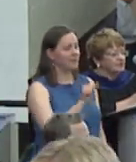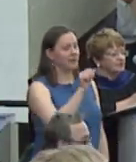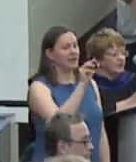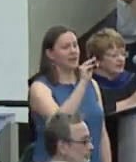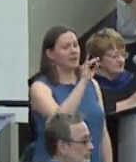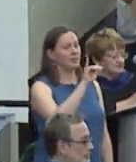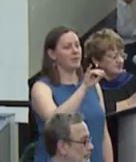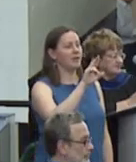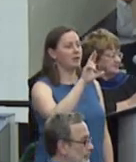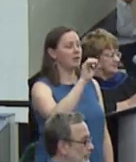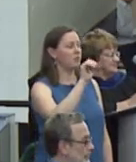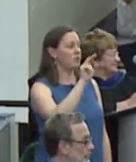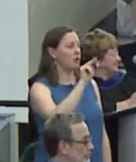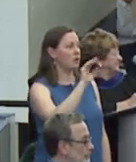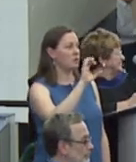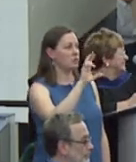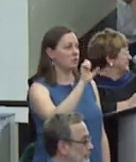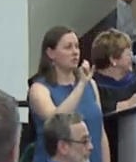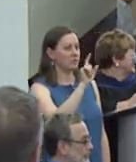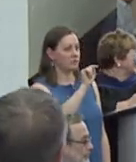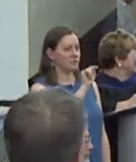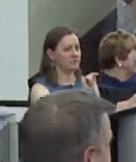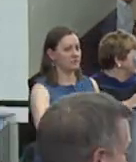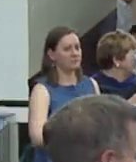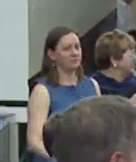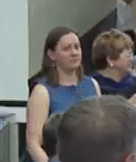Aileen Ronquez.